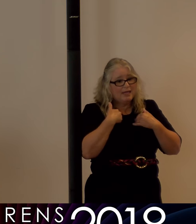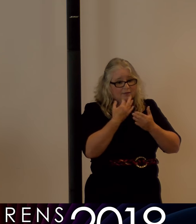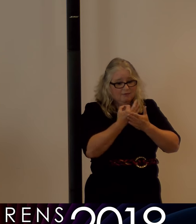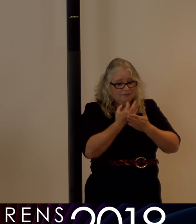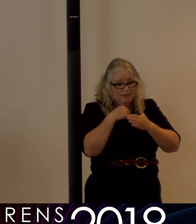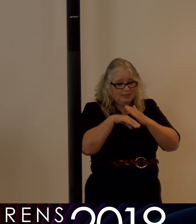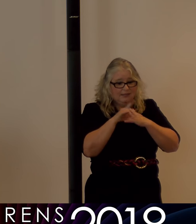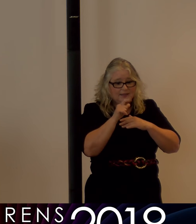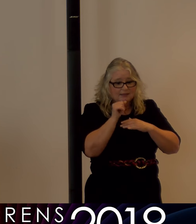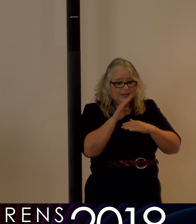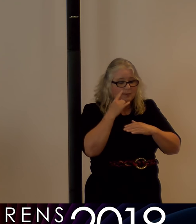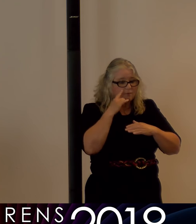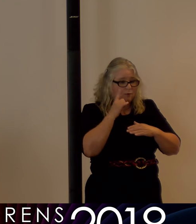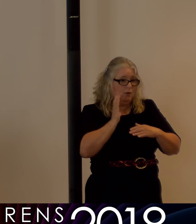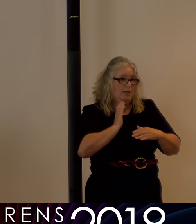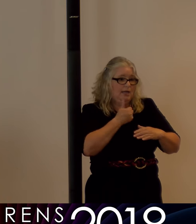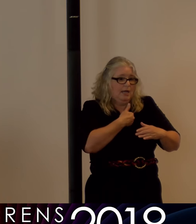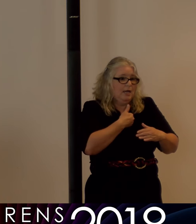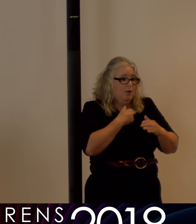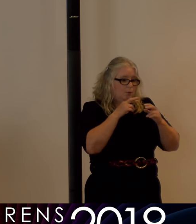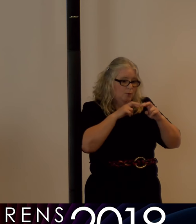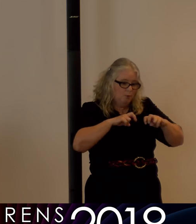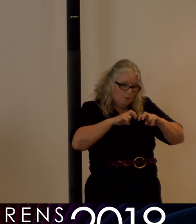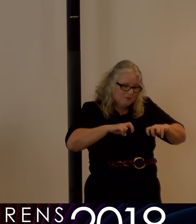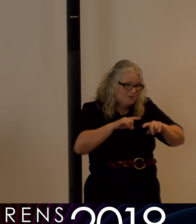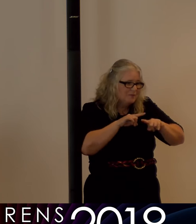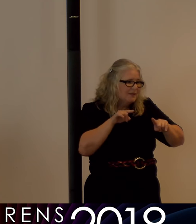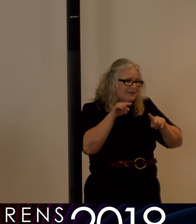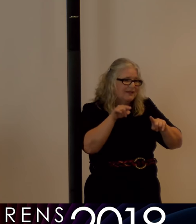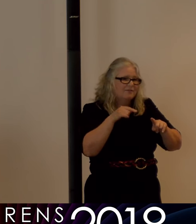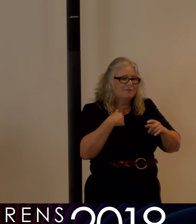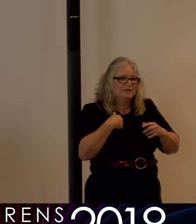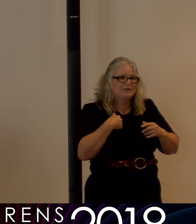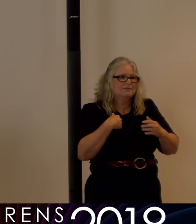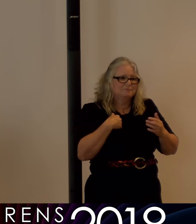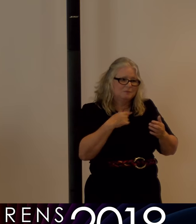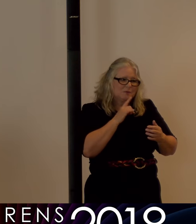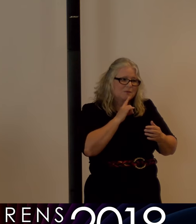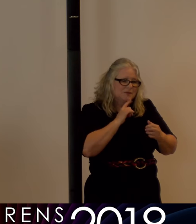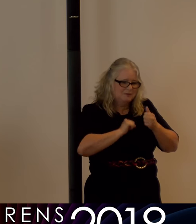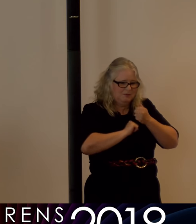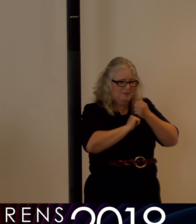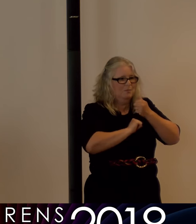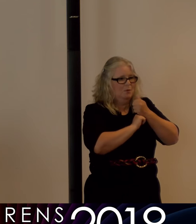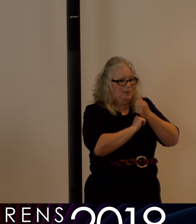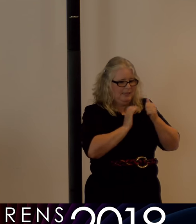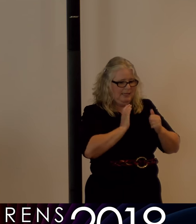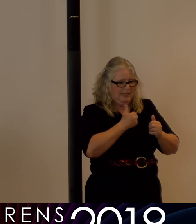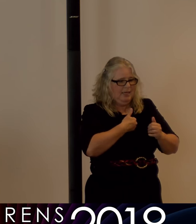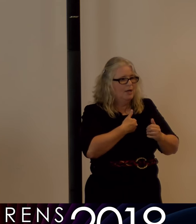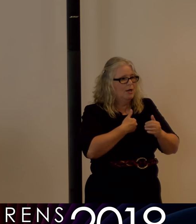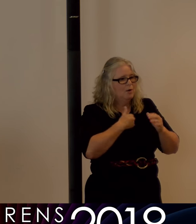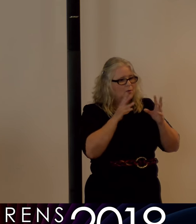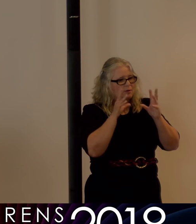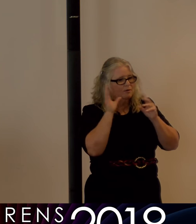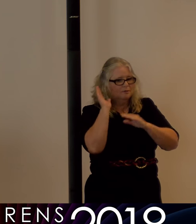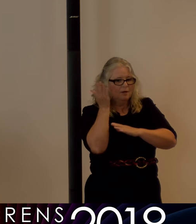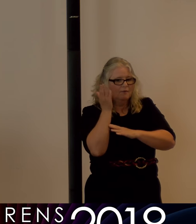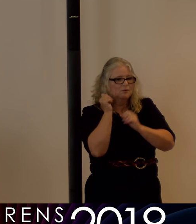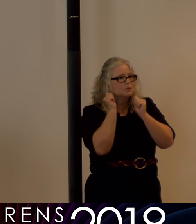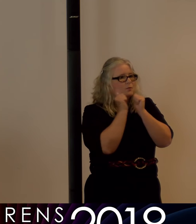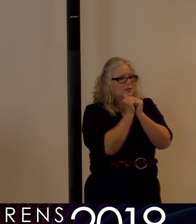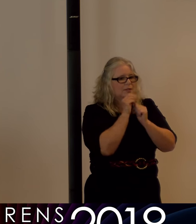our research on charge syndrome, but they have been generous in supporting scientific conferences that we've been holding at Michigan for the